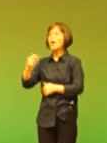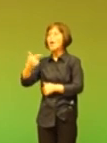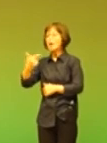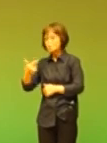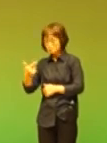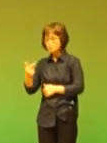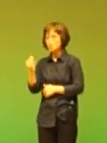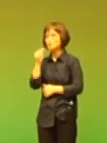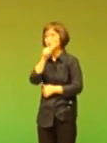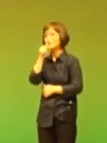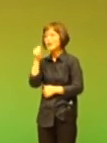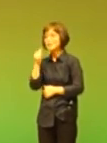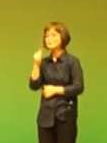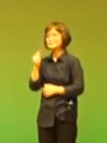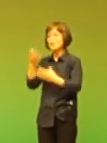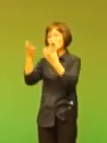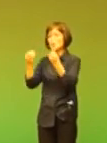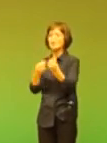Truths.